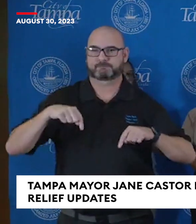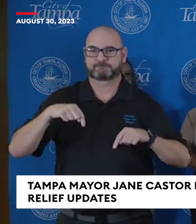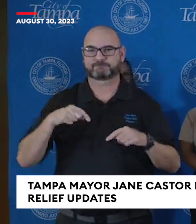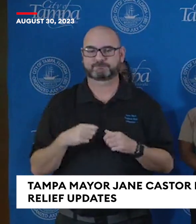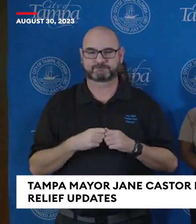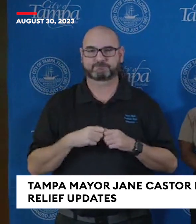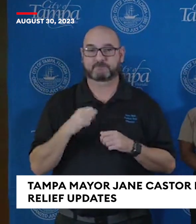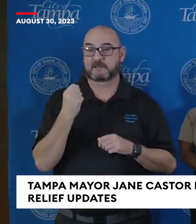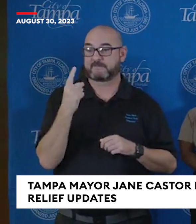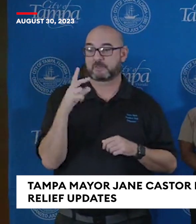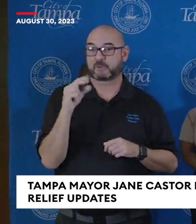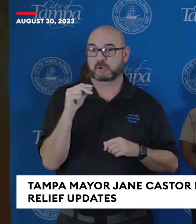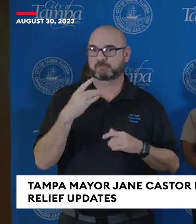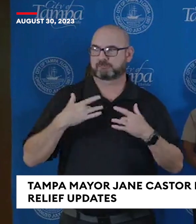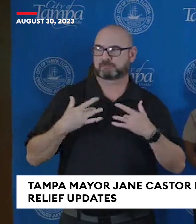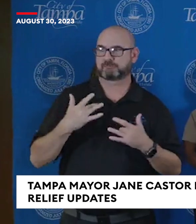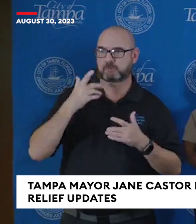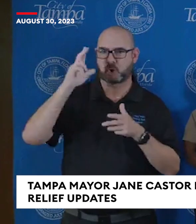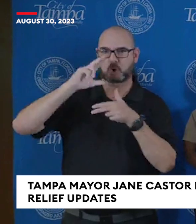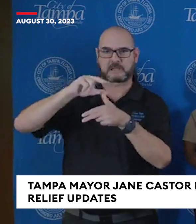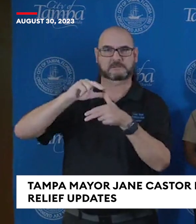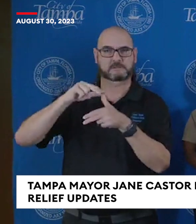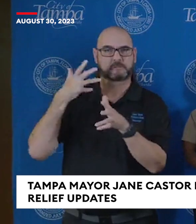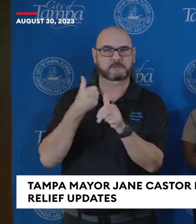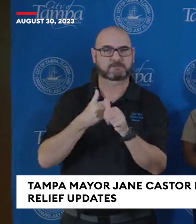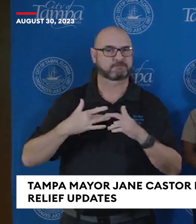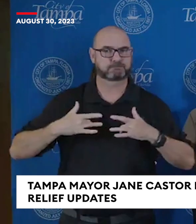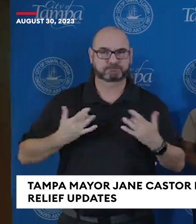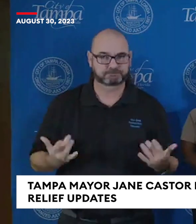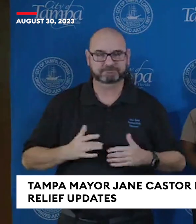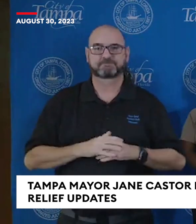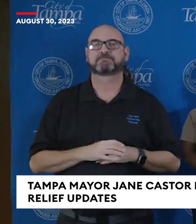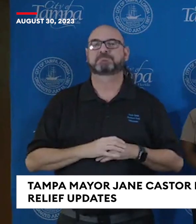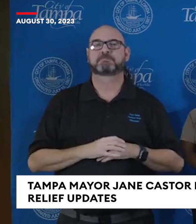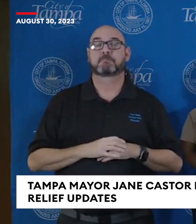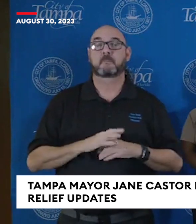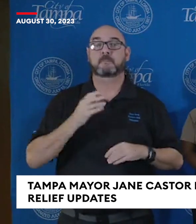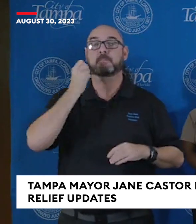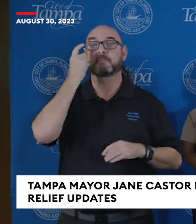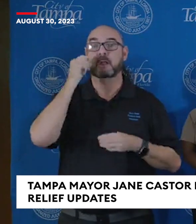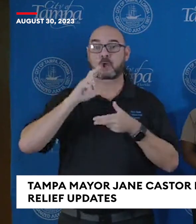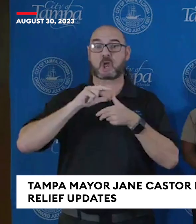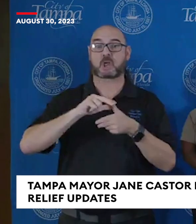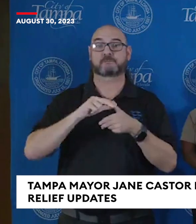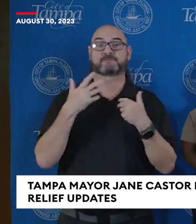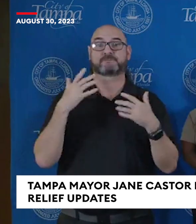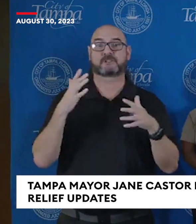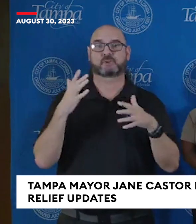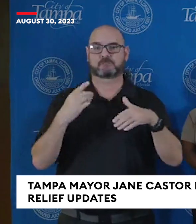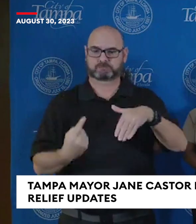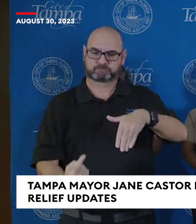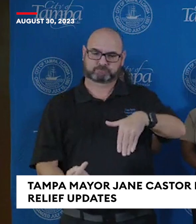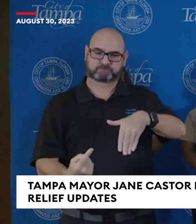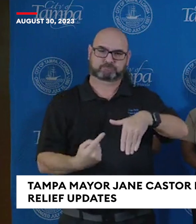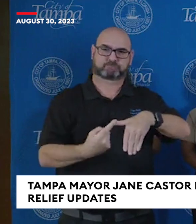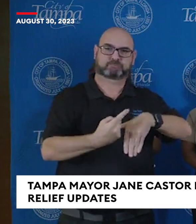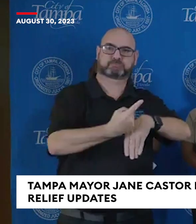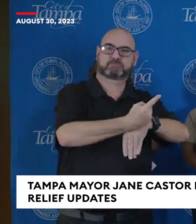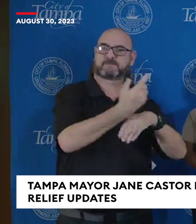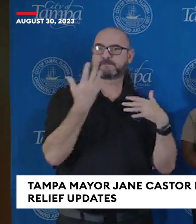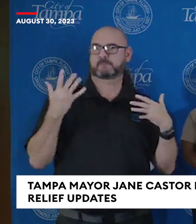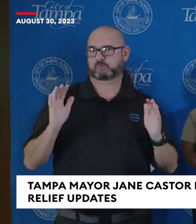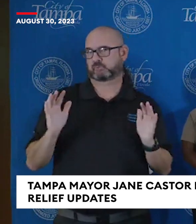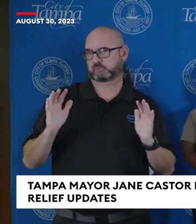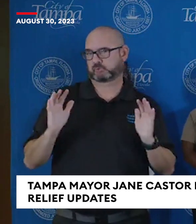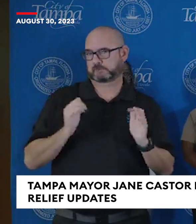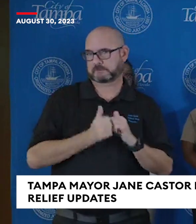hurricane update. As many of you know, hurricane has passed by the Tampa Bay area.